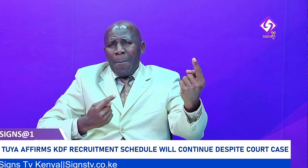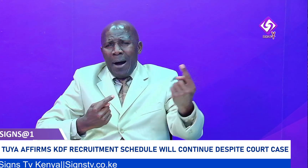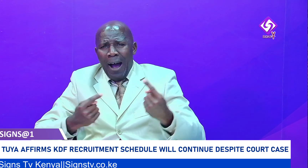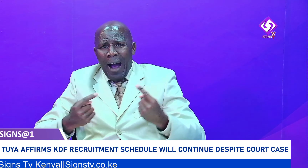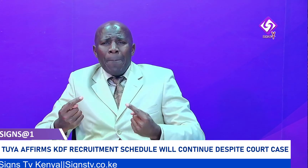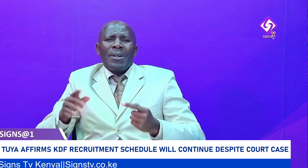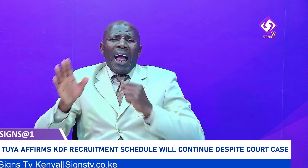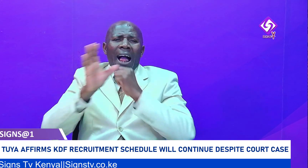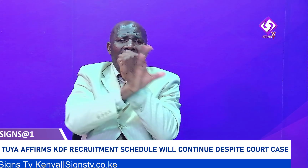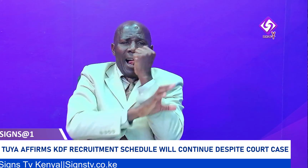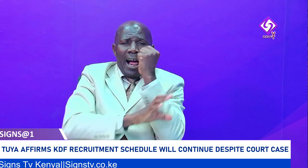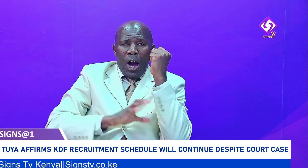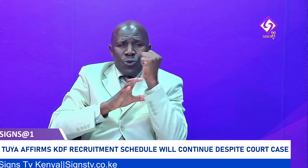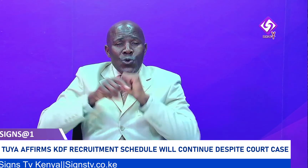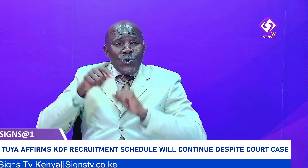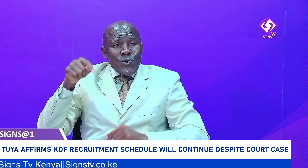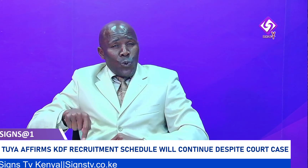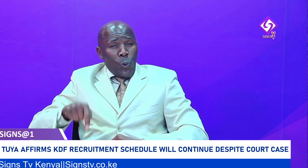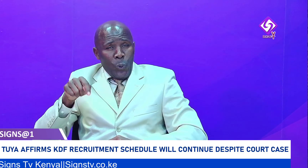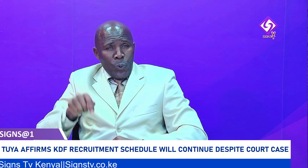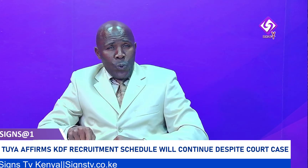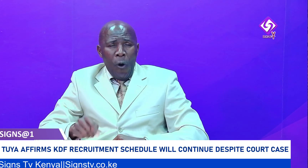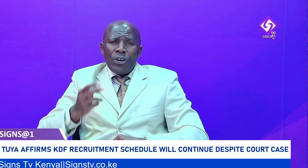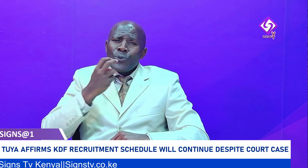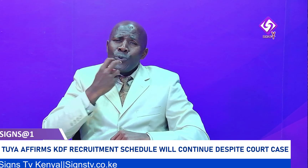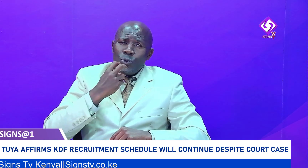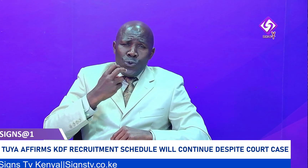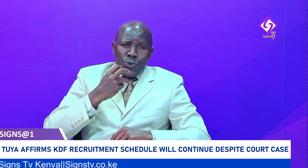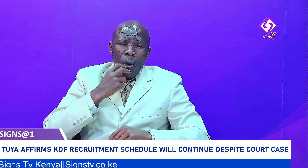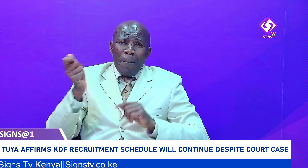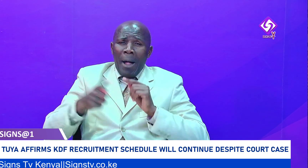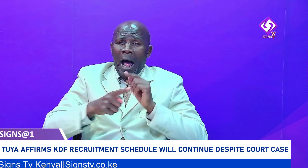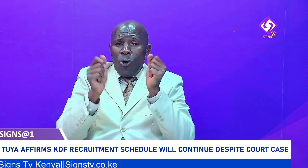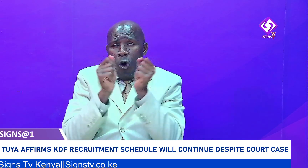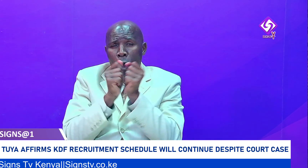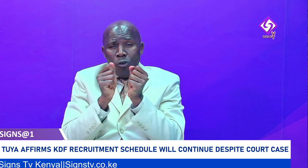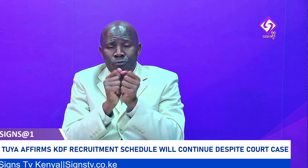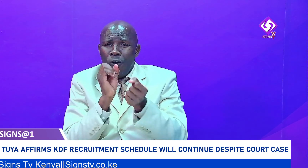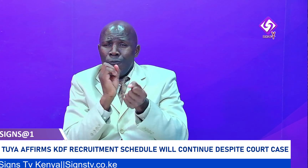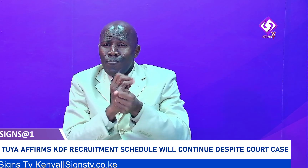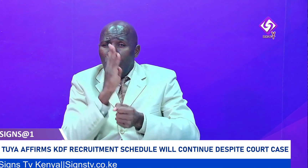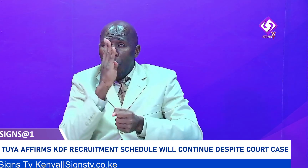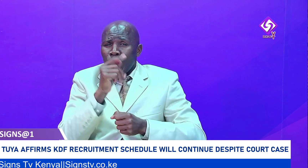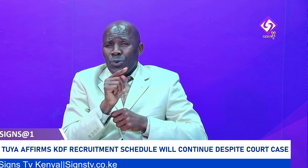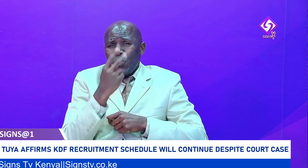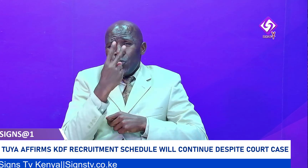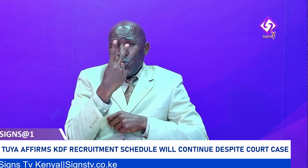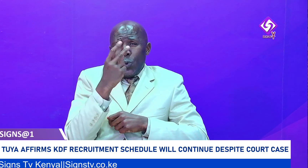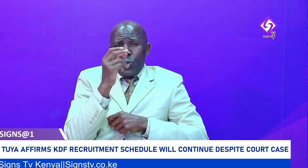The announcement comes as the country today, Tuesday, October 14th,